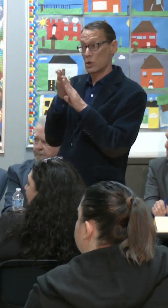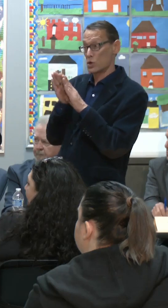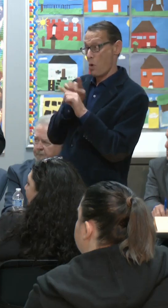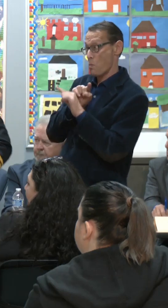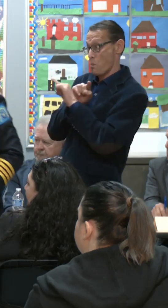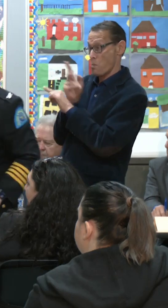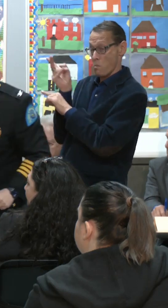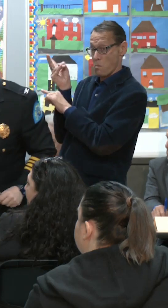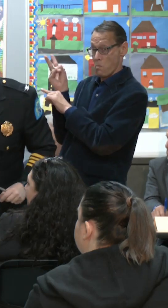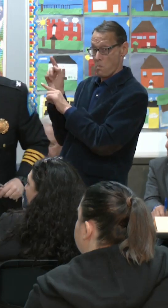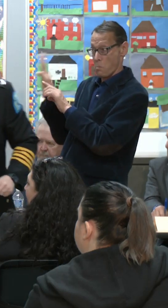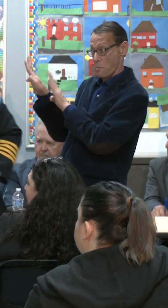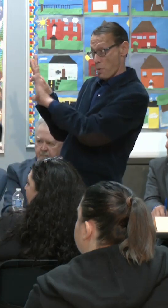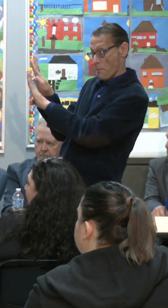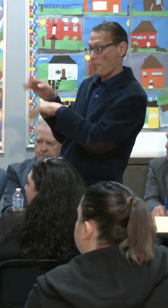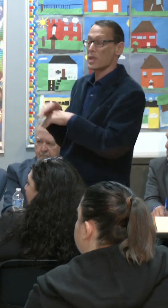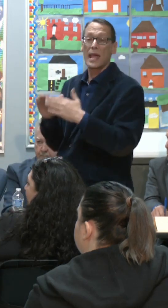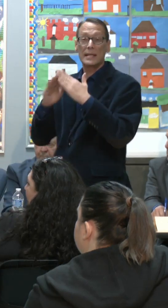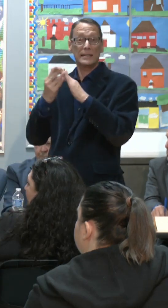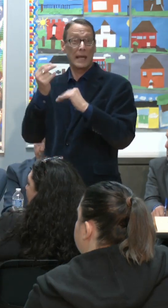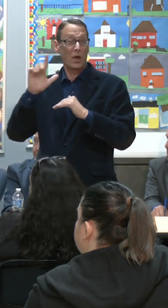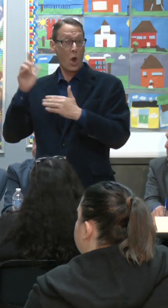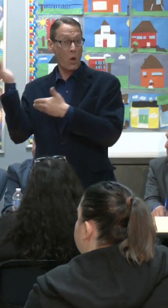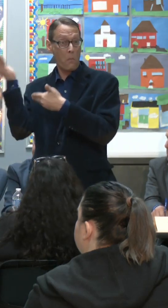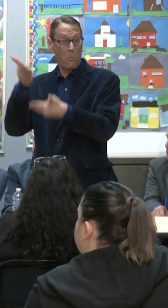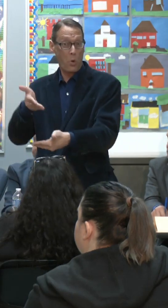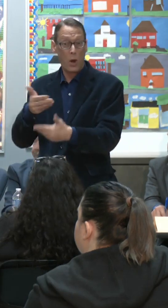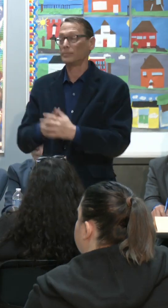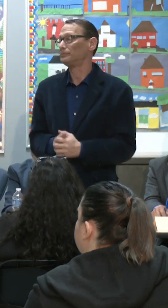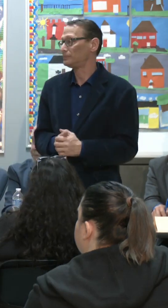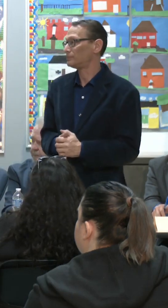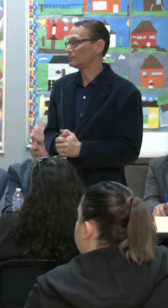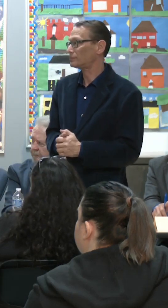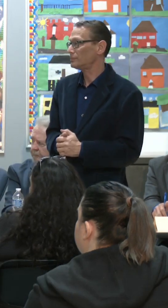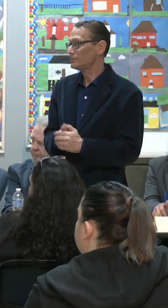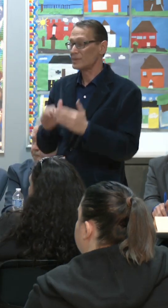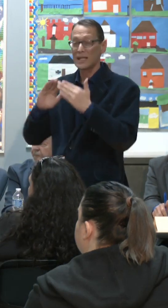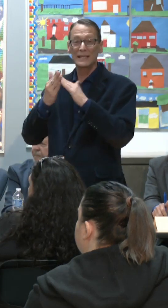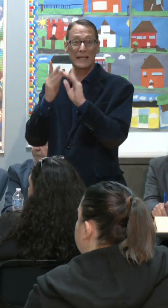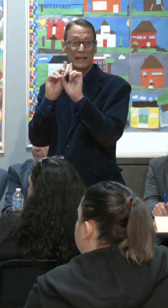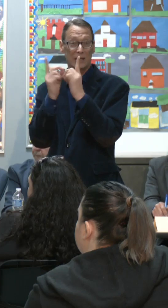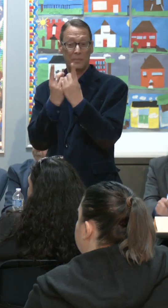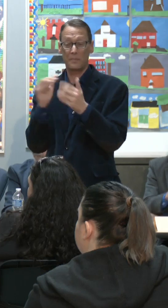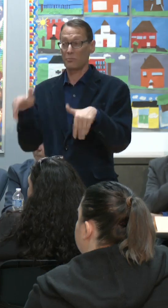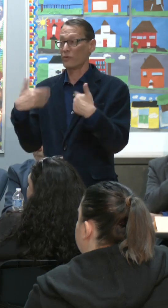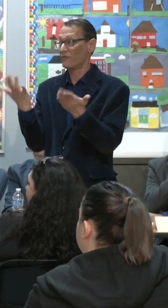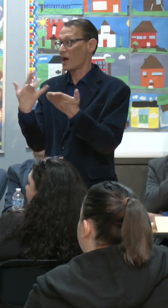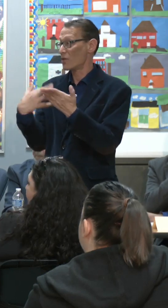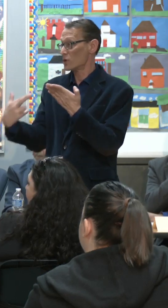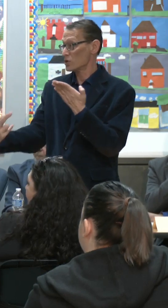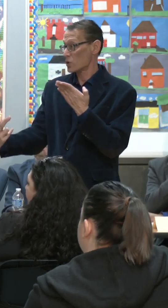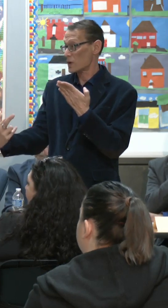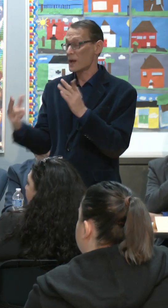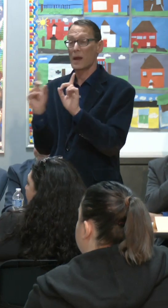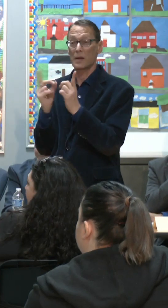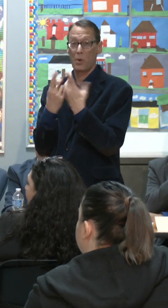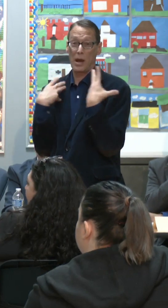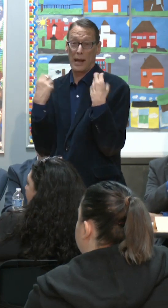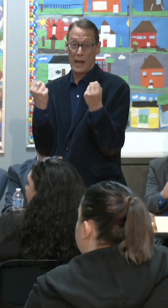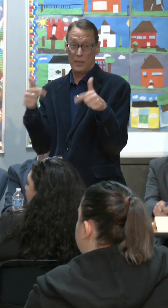Wells, right back here. So these are the ones that are serving the community boots on the ground. And there's another guy, Big Bill Brush back there too, Sergeant